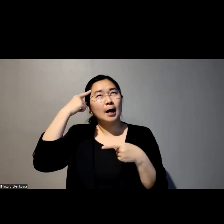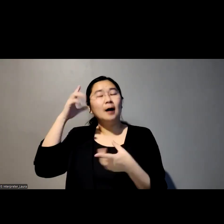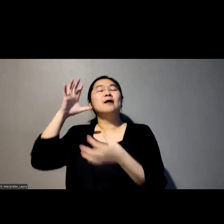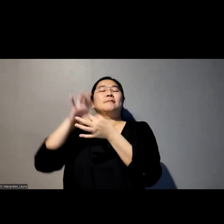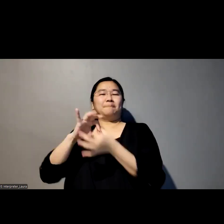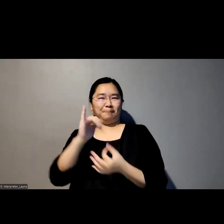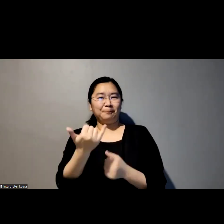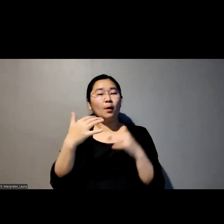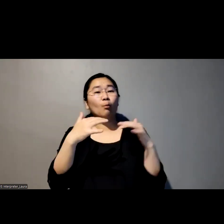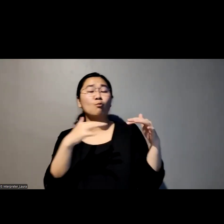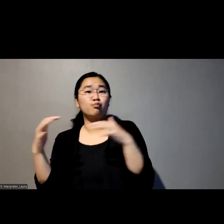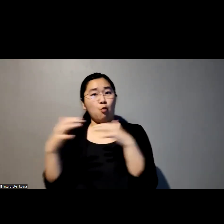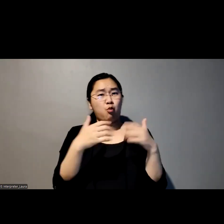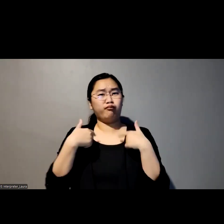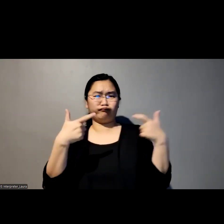meaningful help